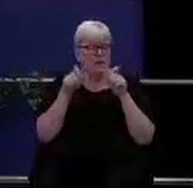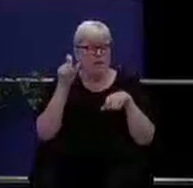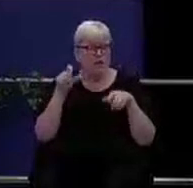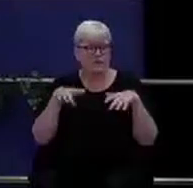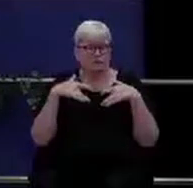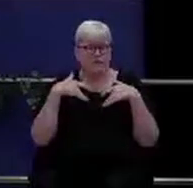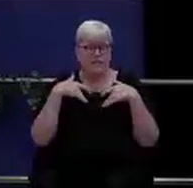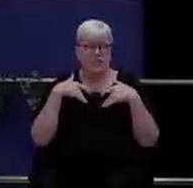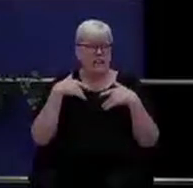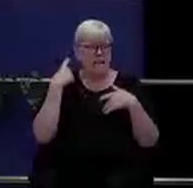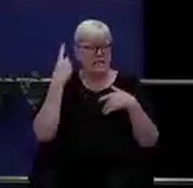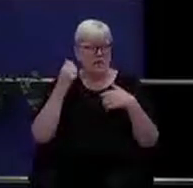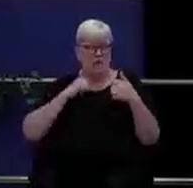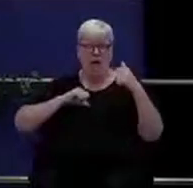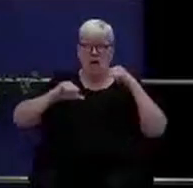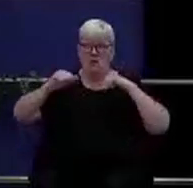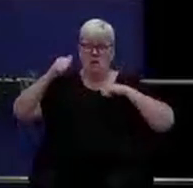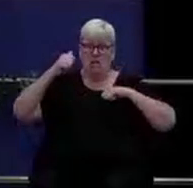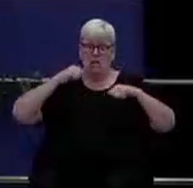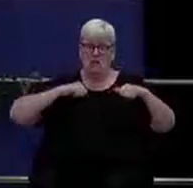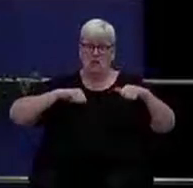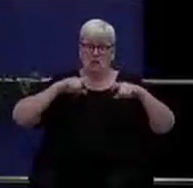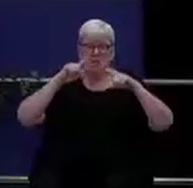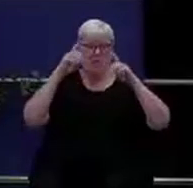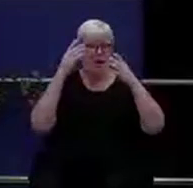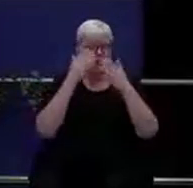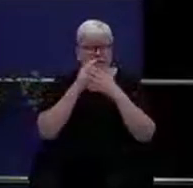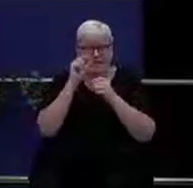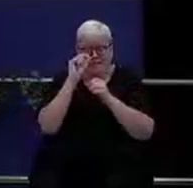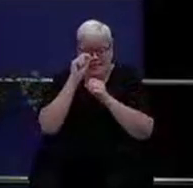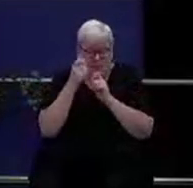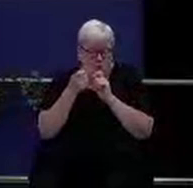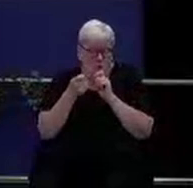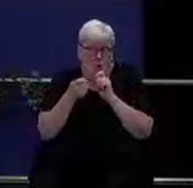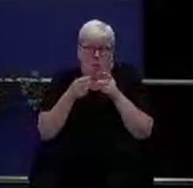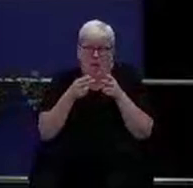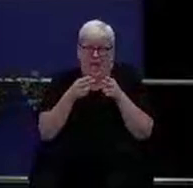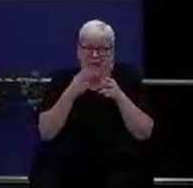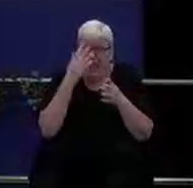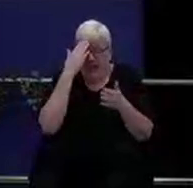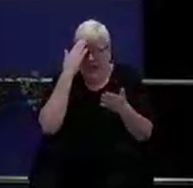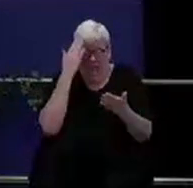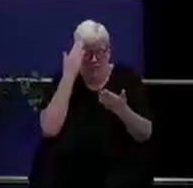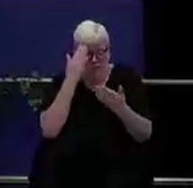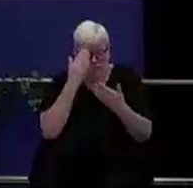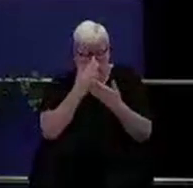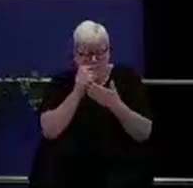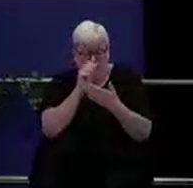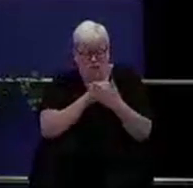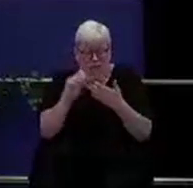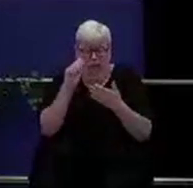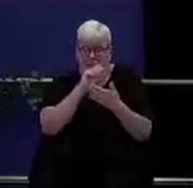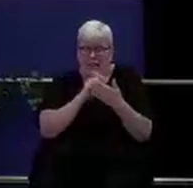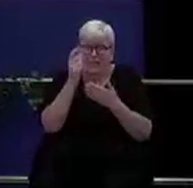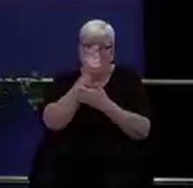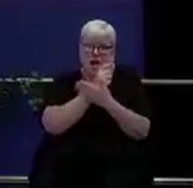very arrogant, but, you know, if you can, in even the smallest ways, in writing about corvids, you know, lots of people say, in